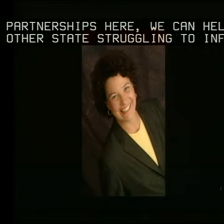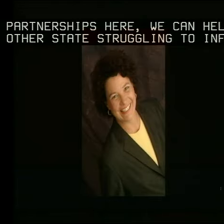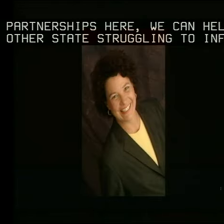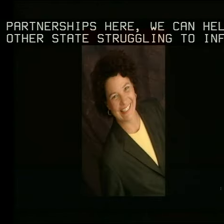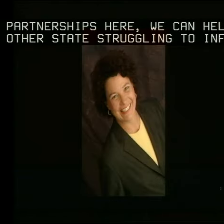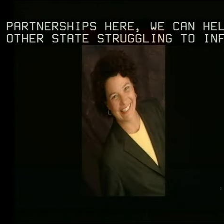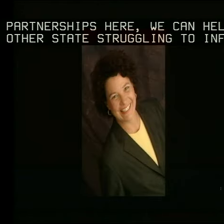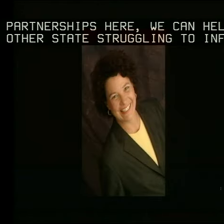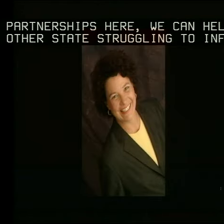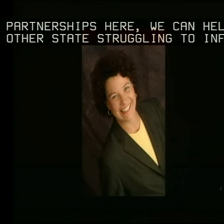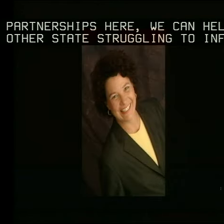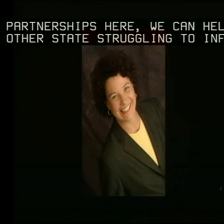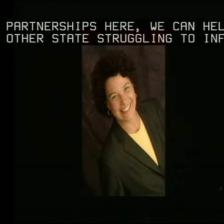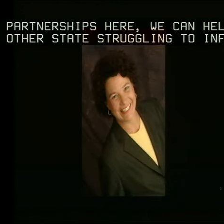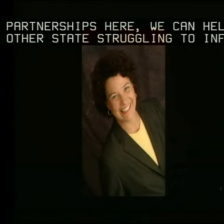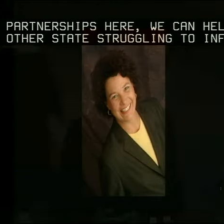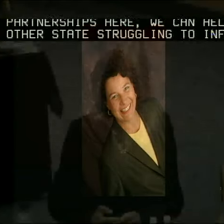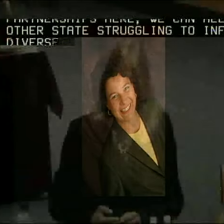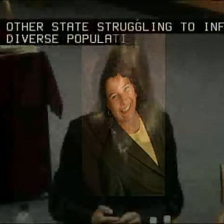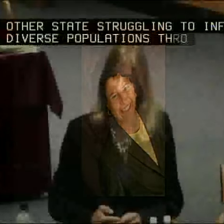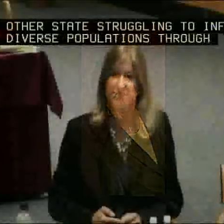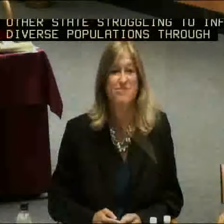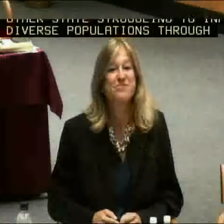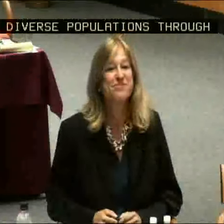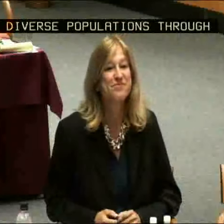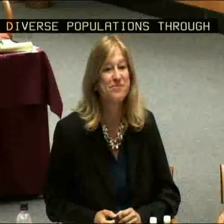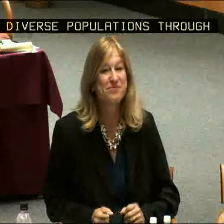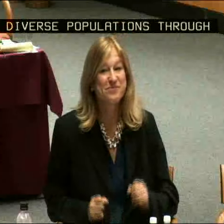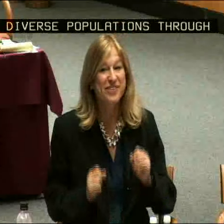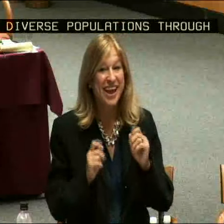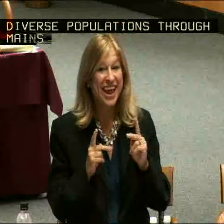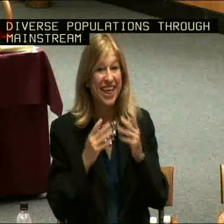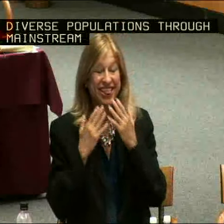questions when the time permits.